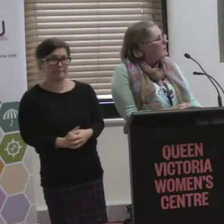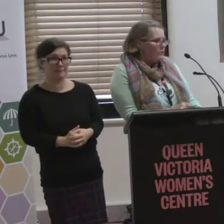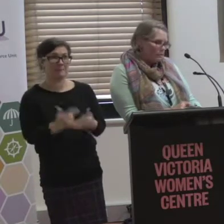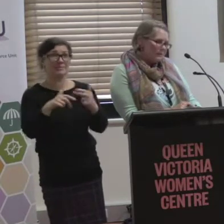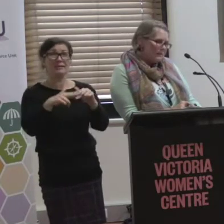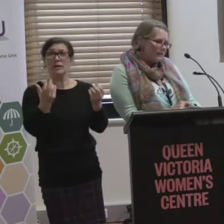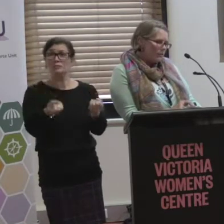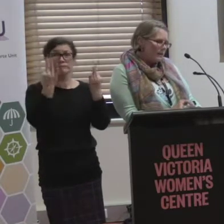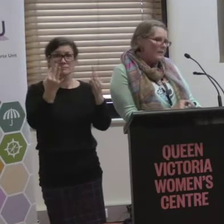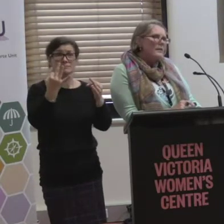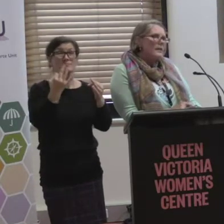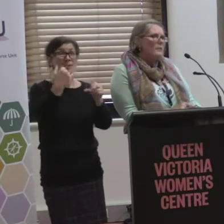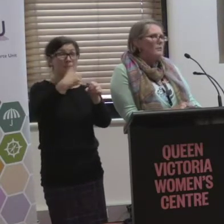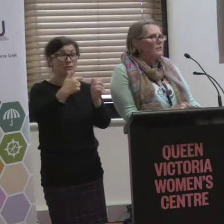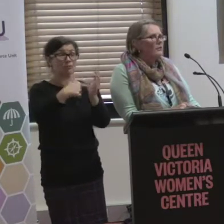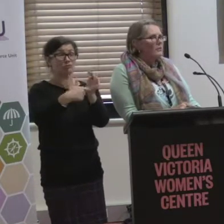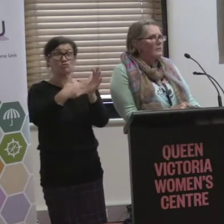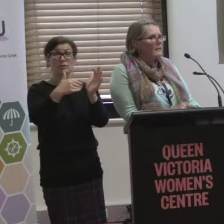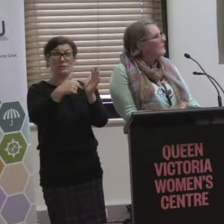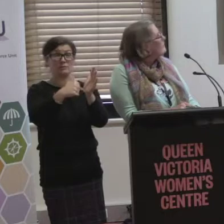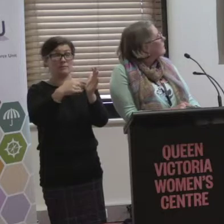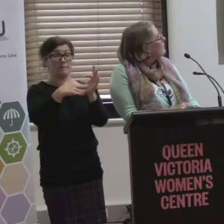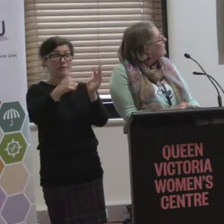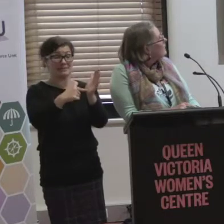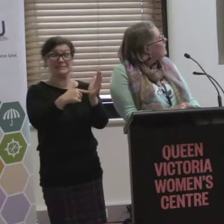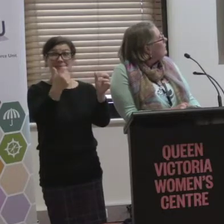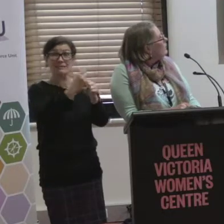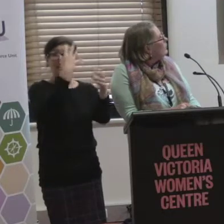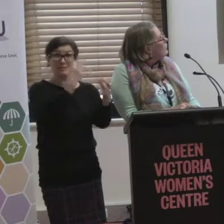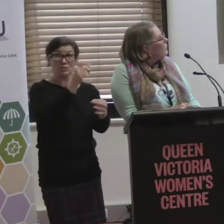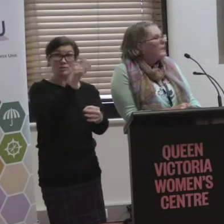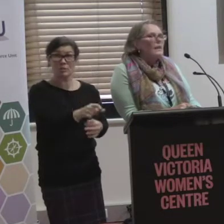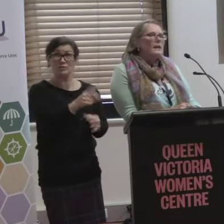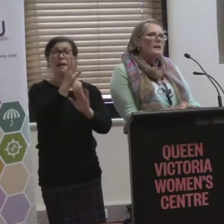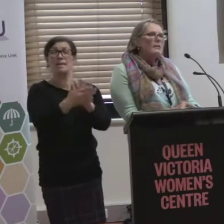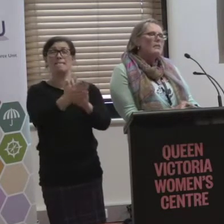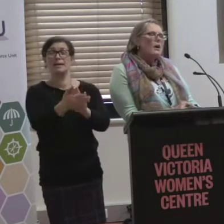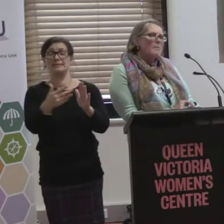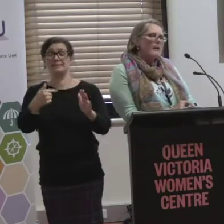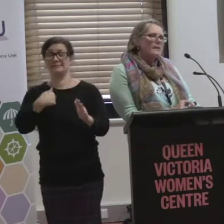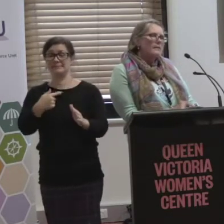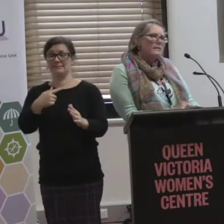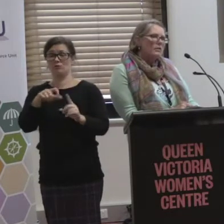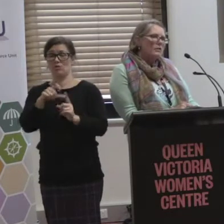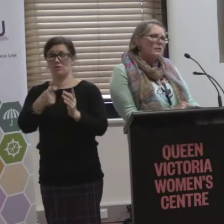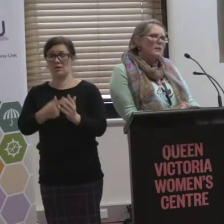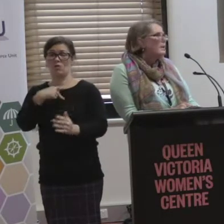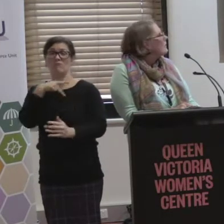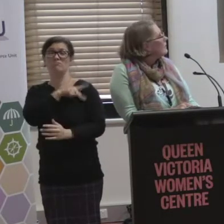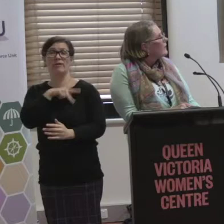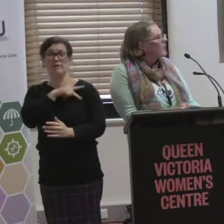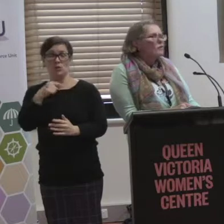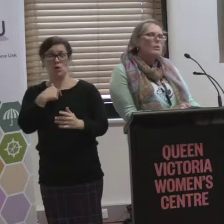is no medical treatment decision maker, then the health practitioner would proceed to step 3, which is where they need to make the